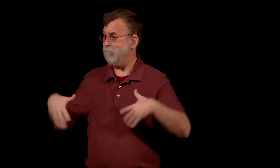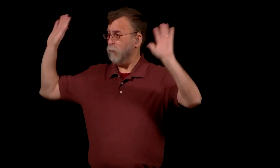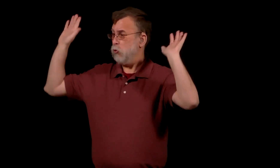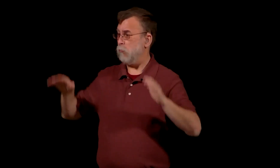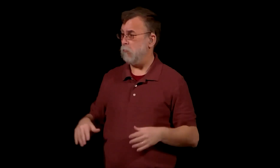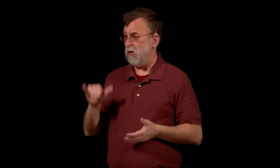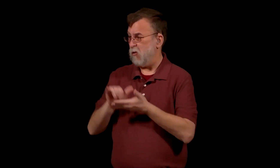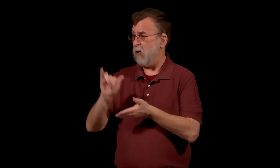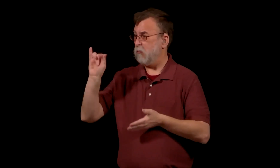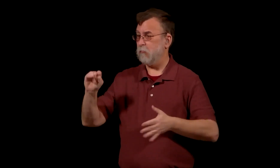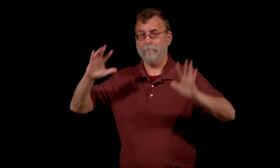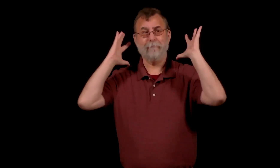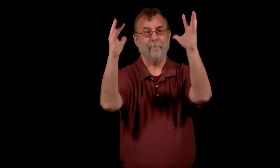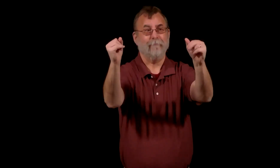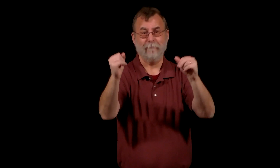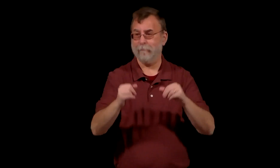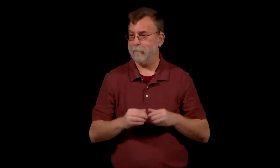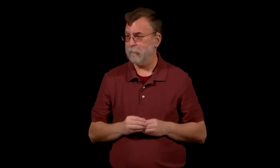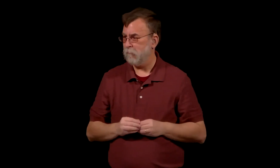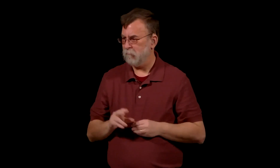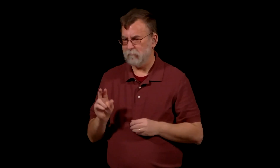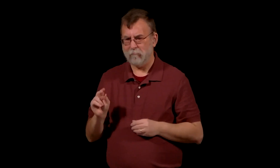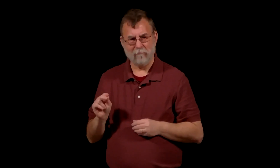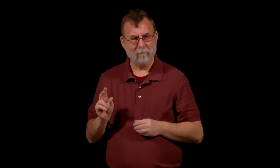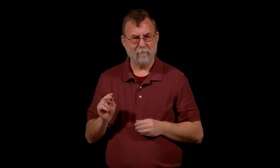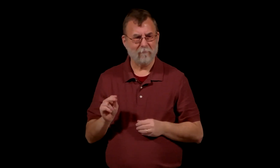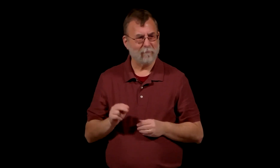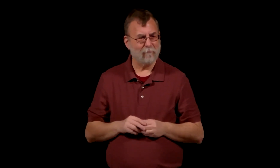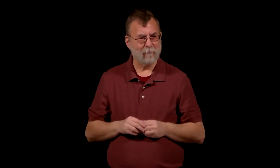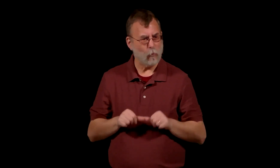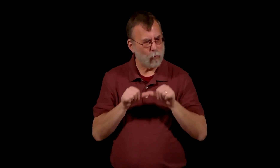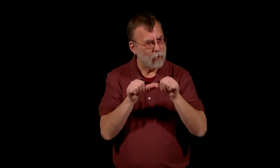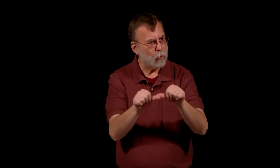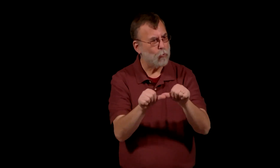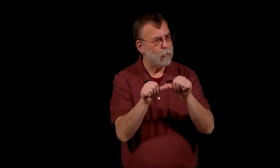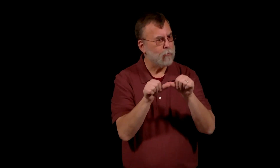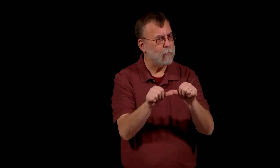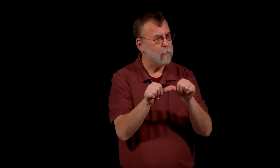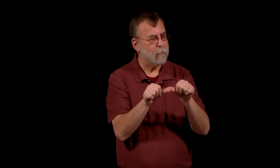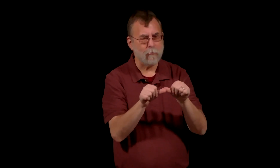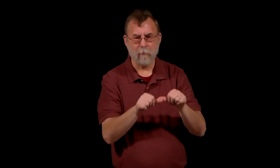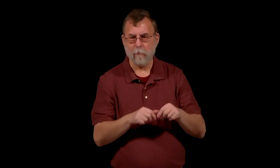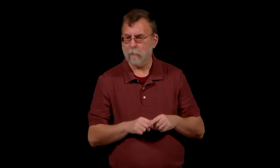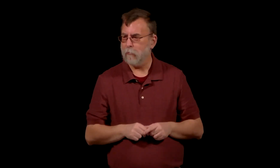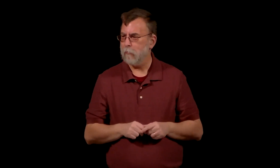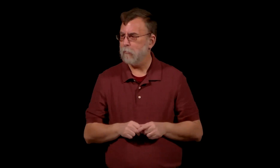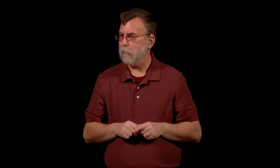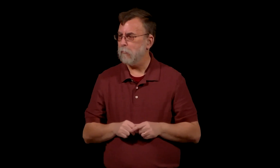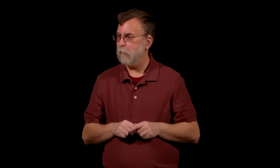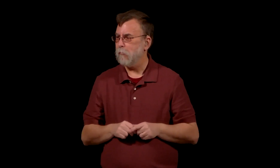Means, you know, with Easter, when it's finished, okay, that's it. Time to leave. Moving on. No, we continue that love.